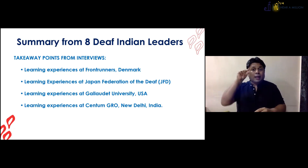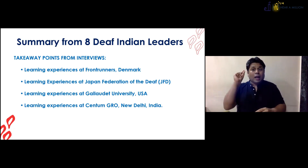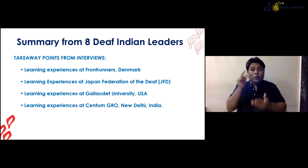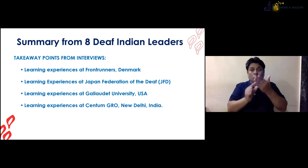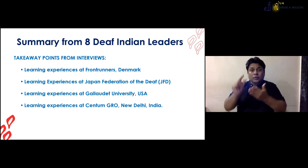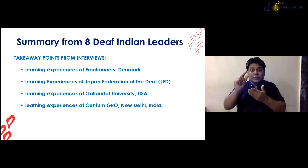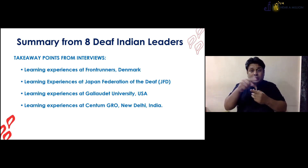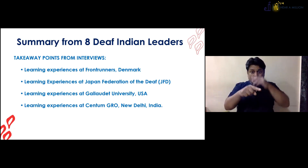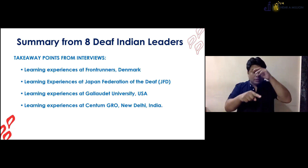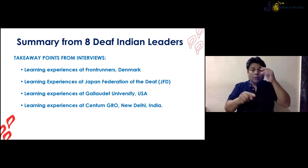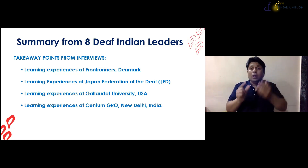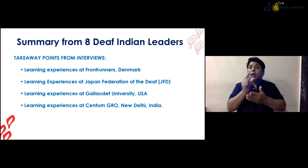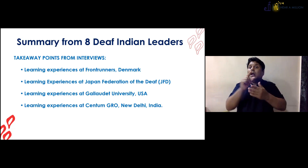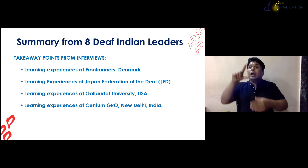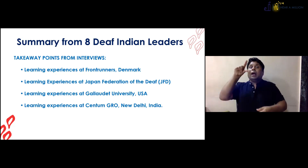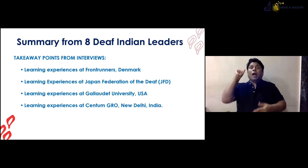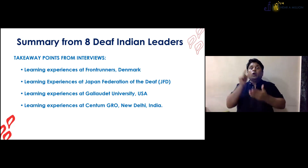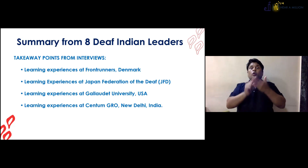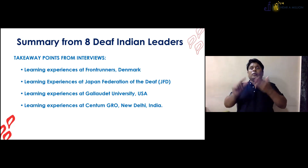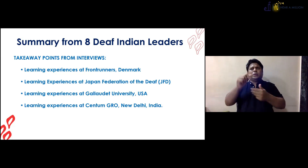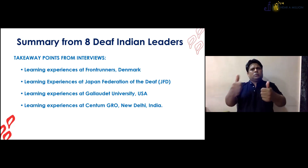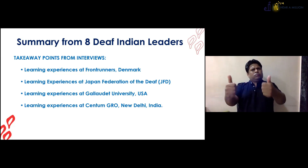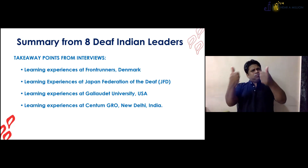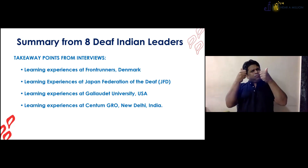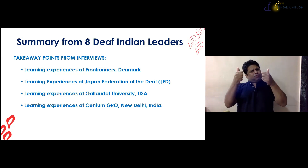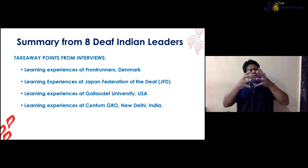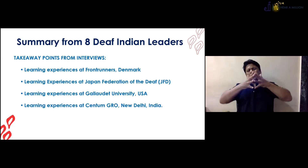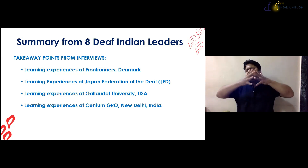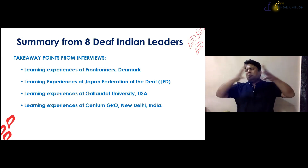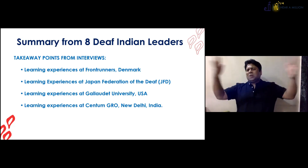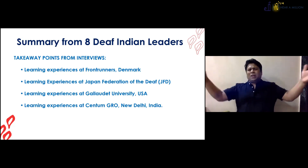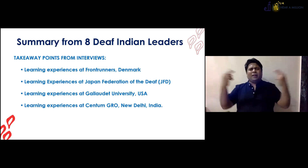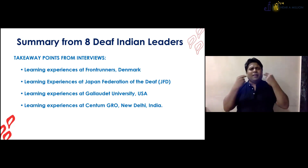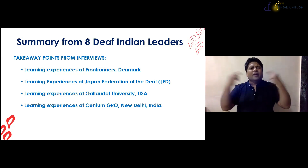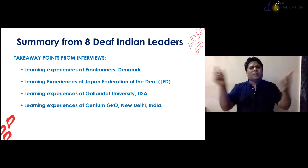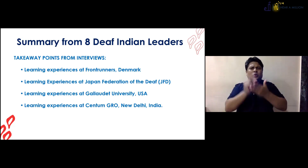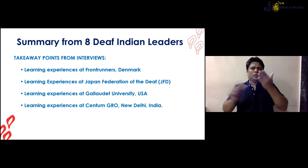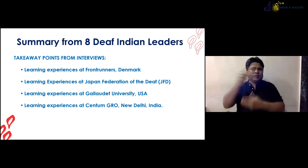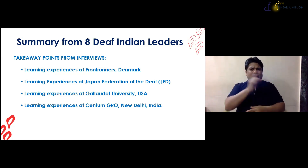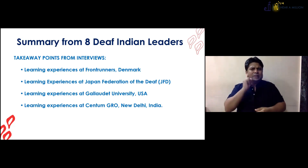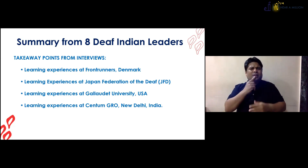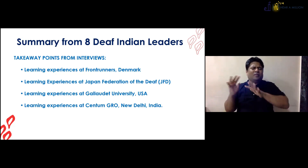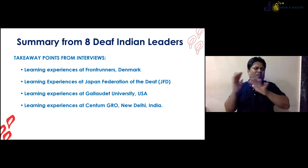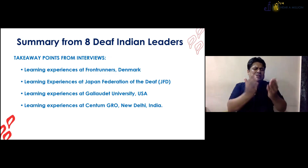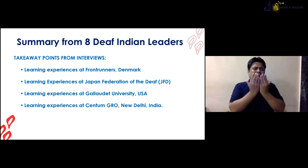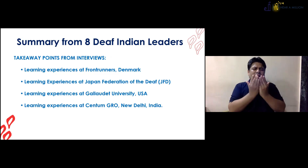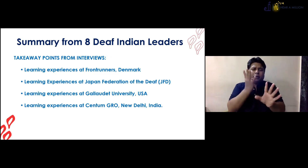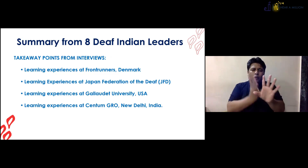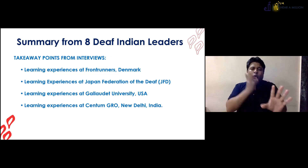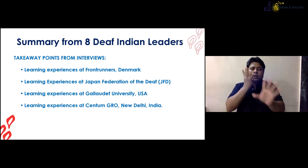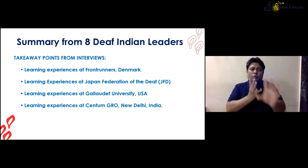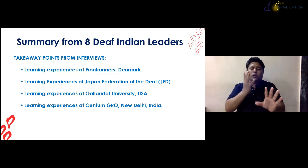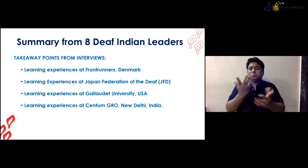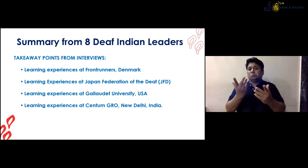took an army. So in Gallaudet University, that another amazing example. It's a